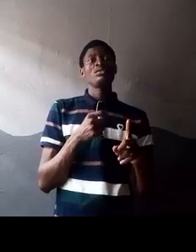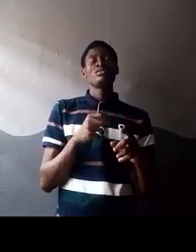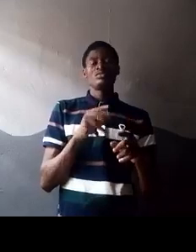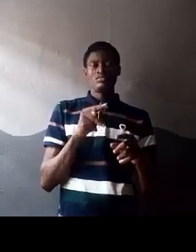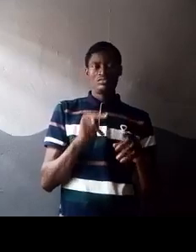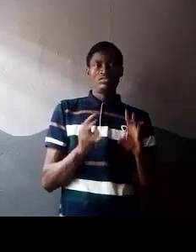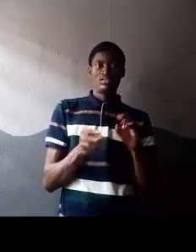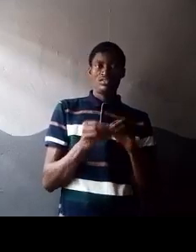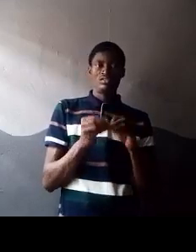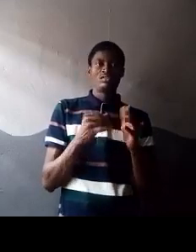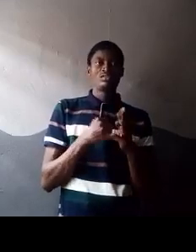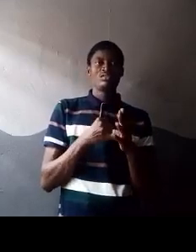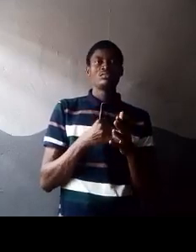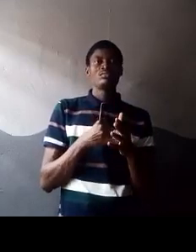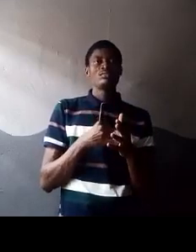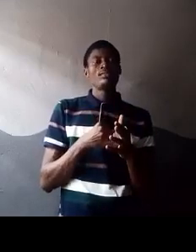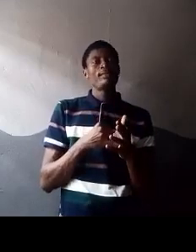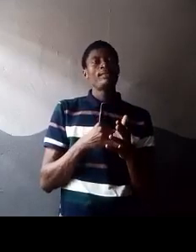All right.